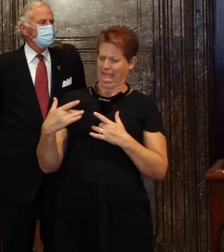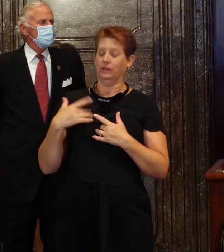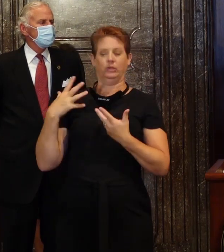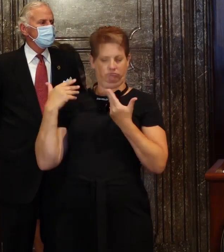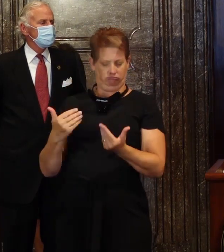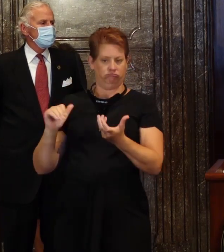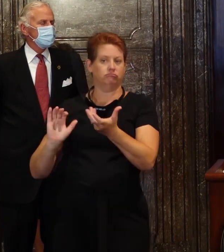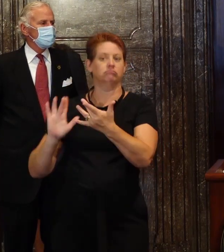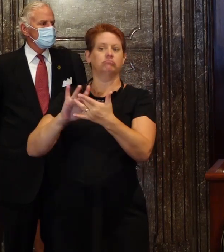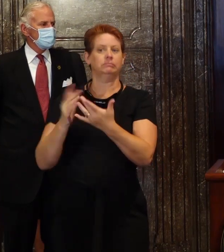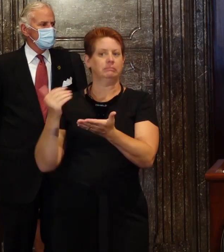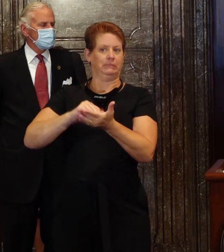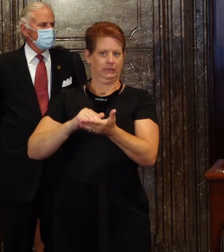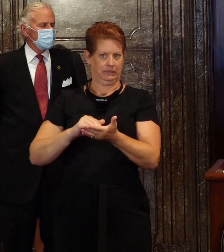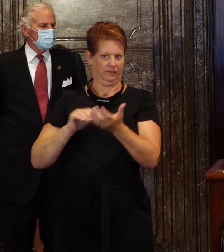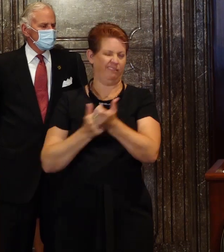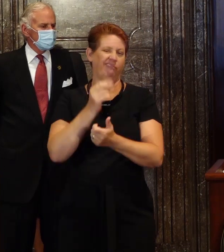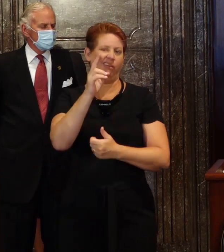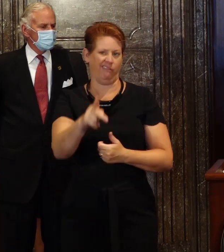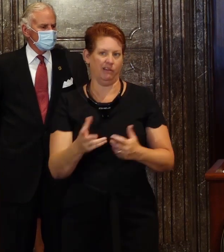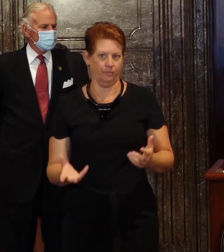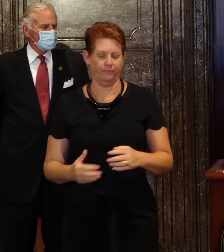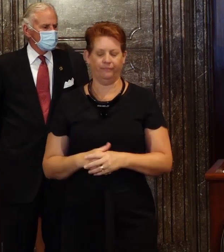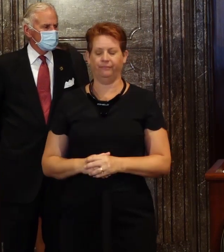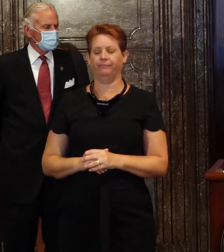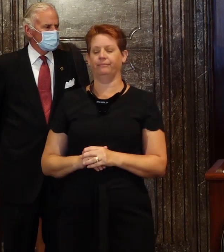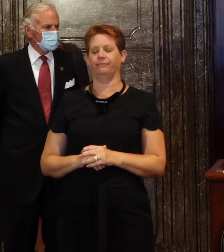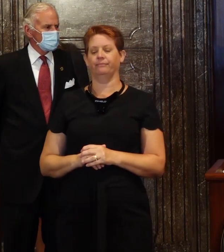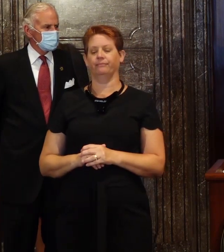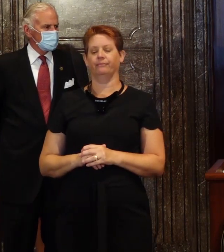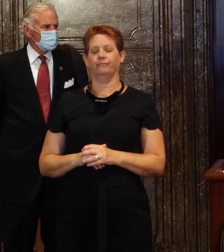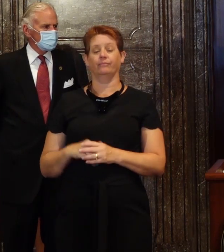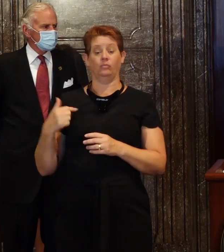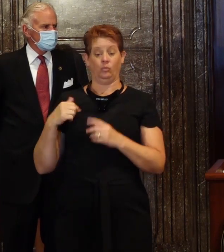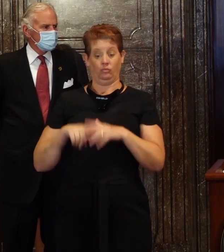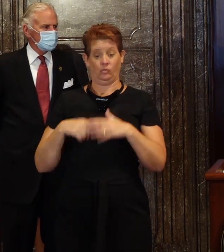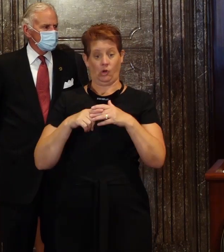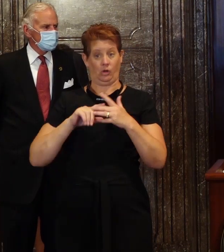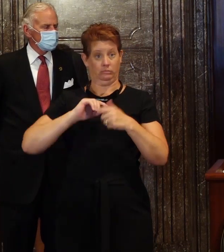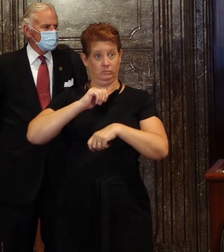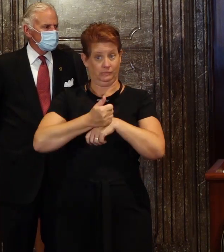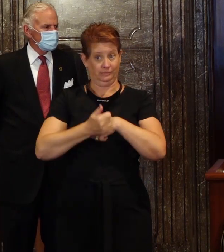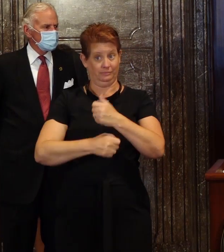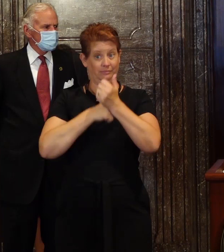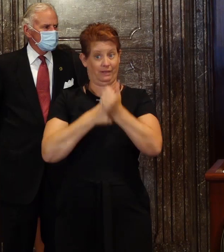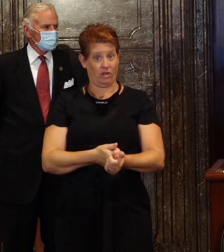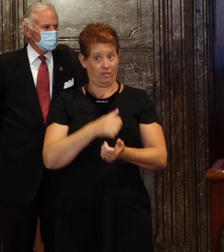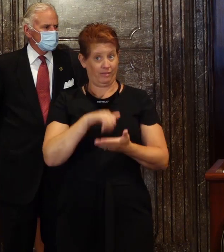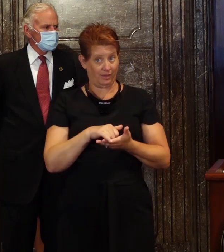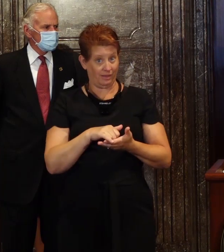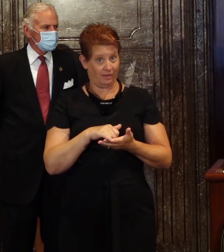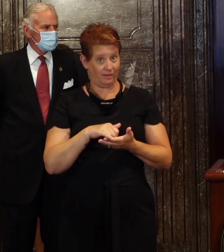concerns. As these new guidelines are implemented, it's also important to remember that 129 South